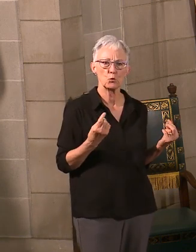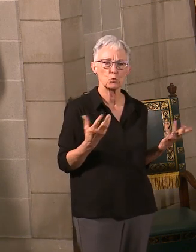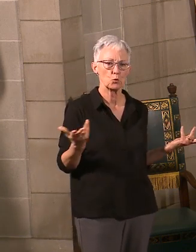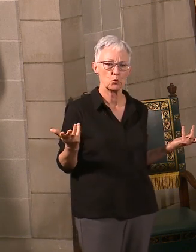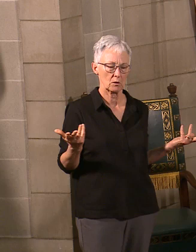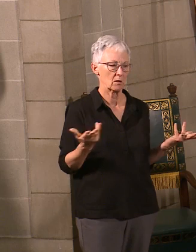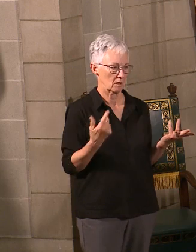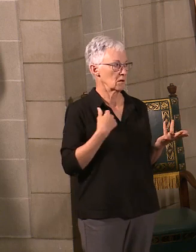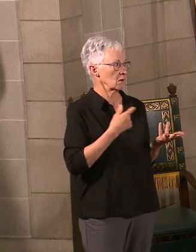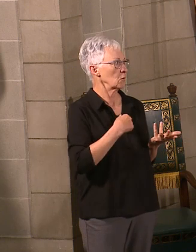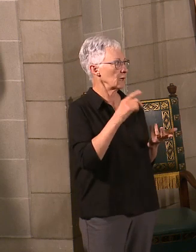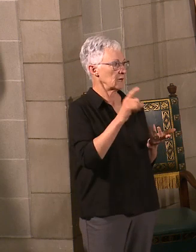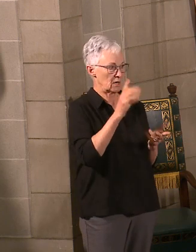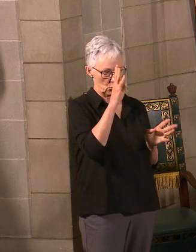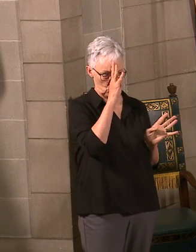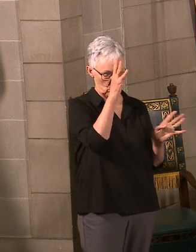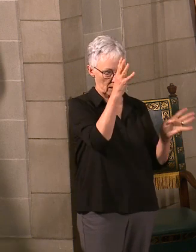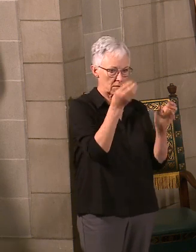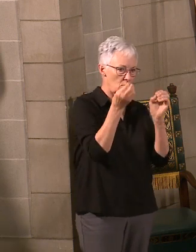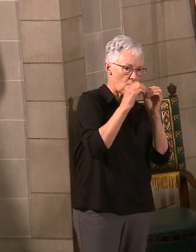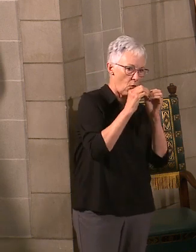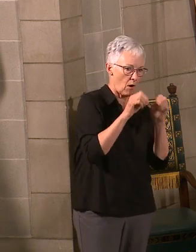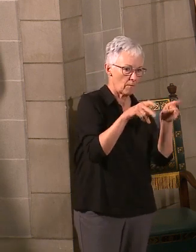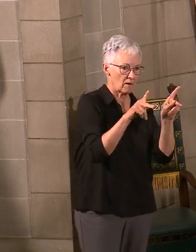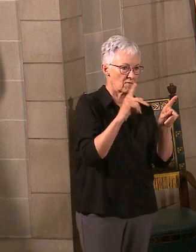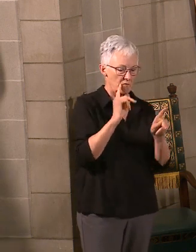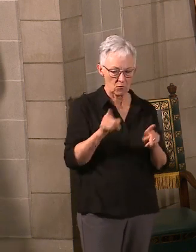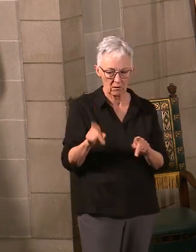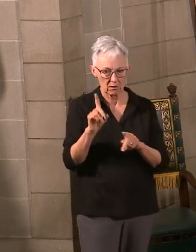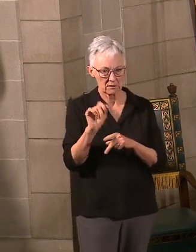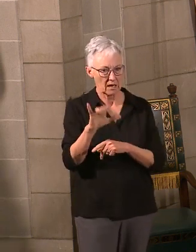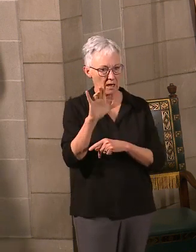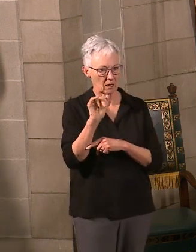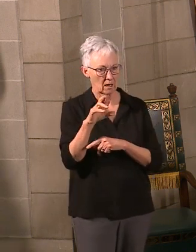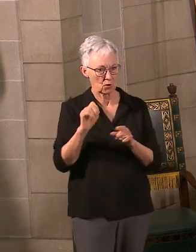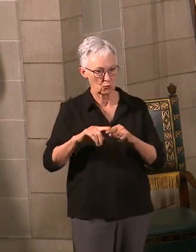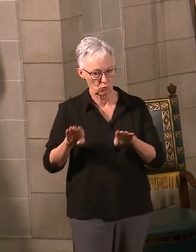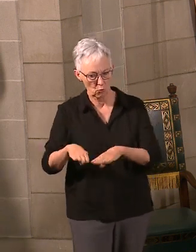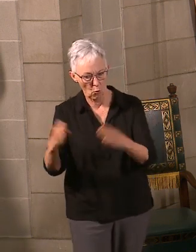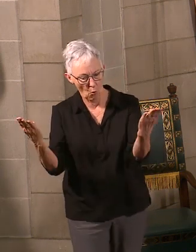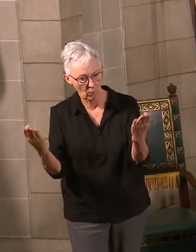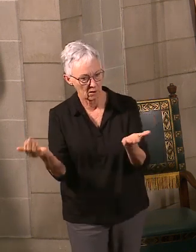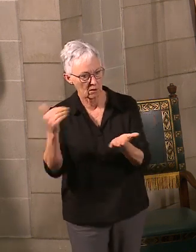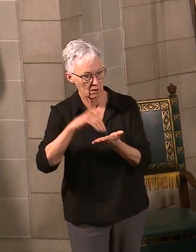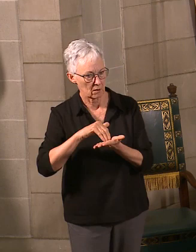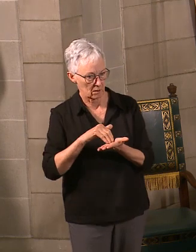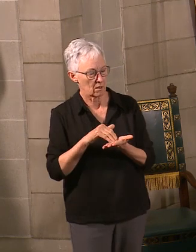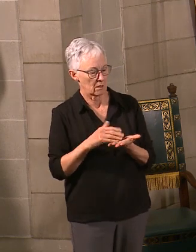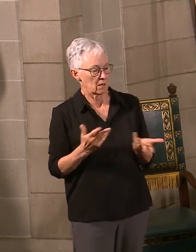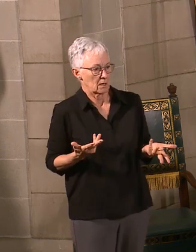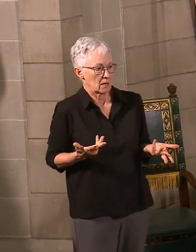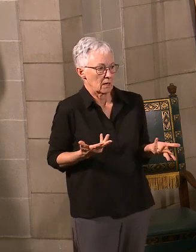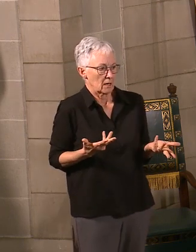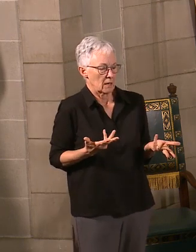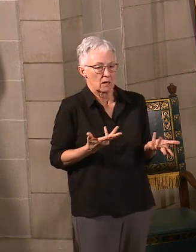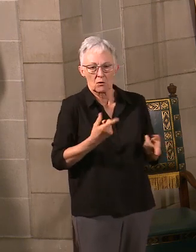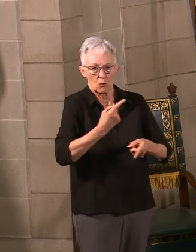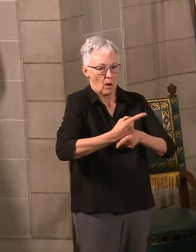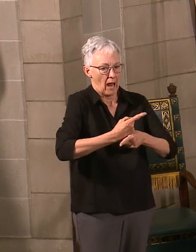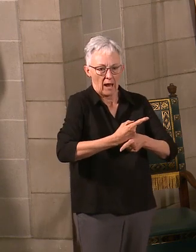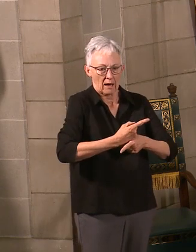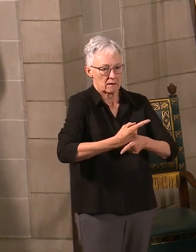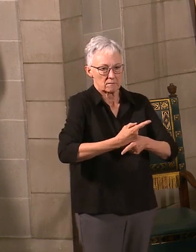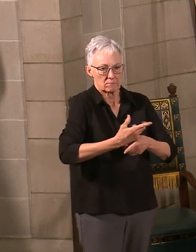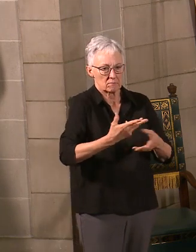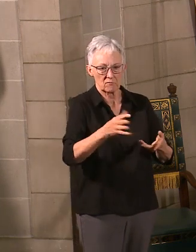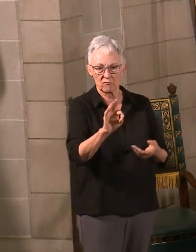of those opportunities for those daycares to be able to have customers and come in and get people back to work and all that. It's going to be, there's no doubt, Fred, it's a challenging